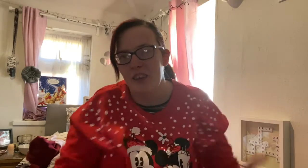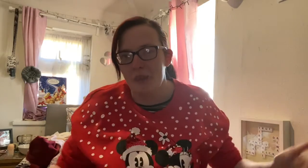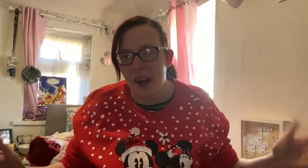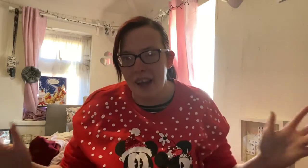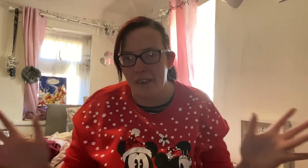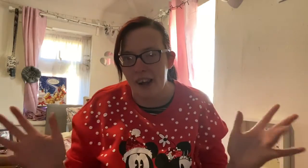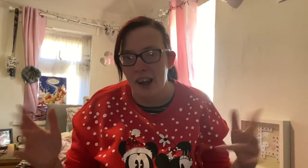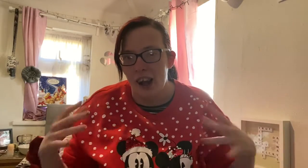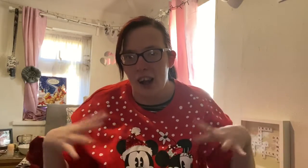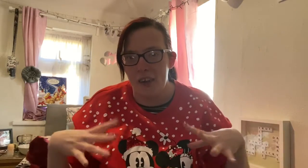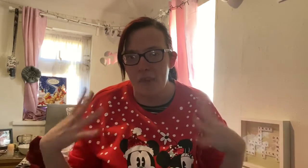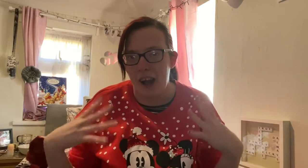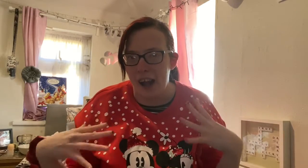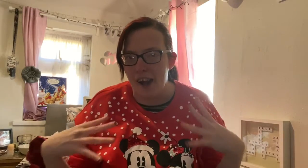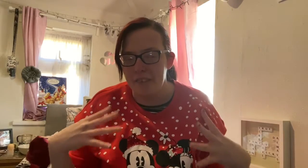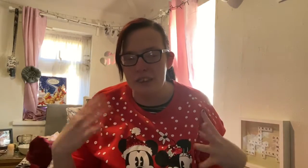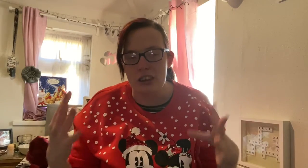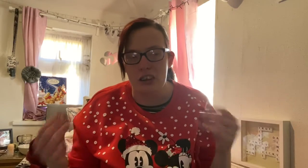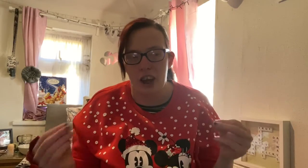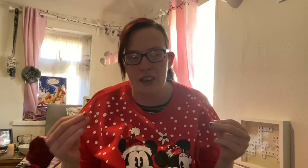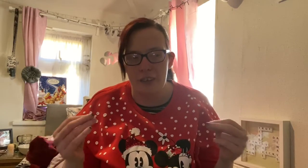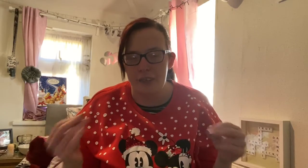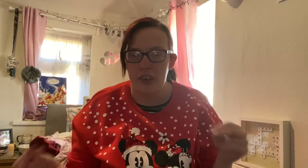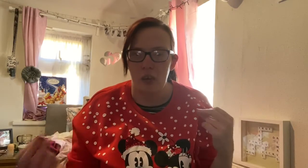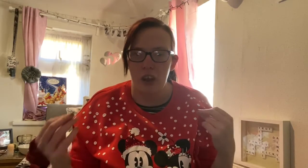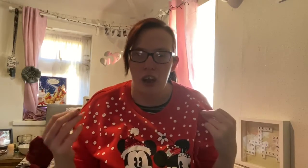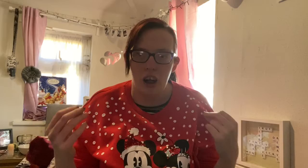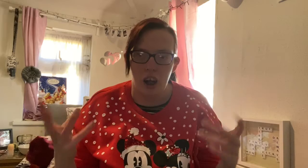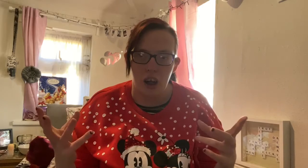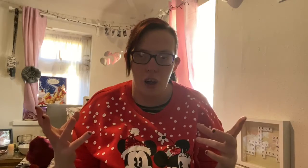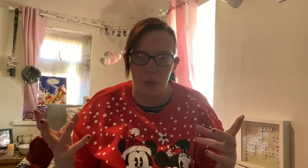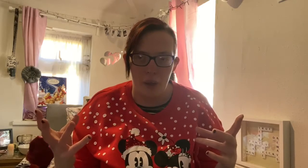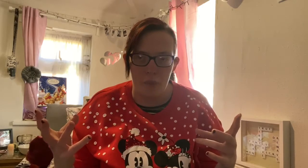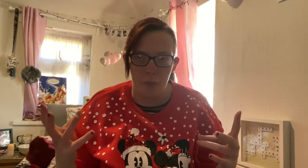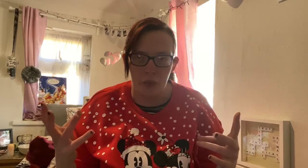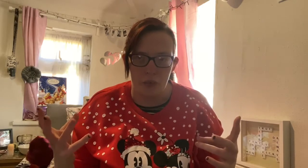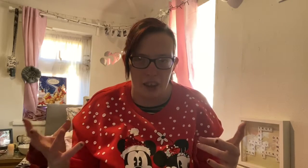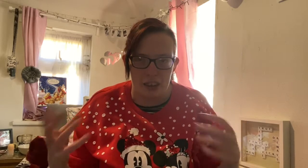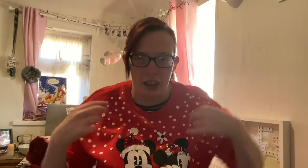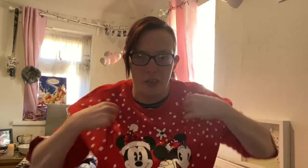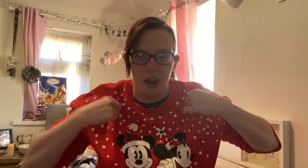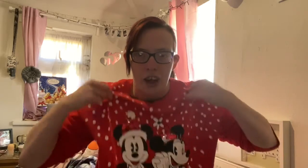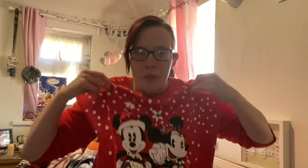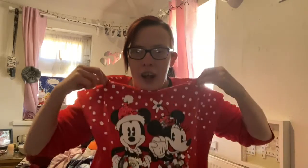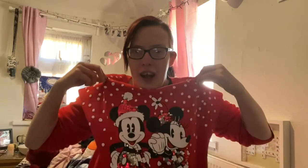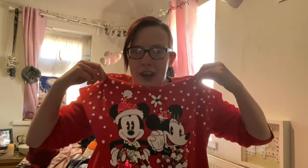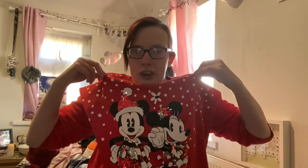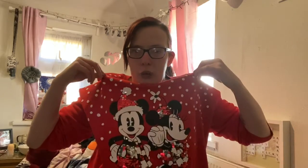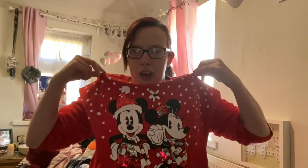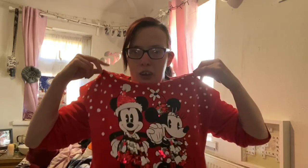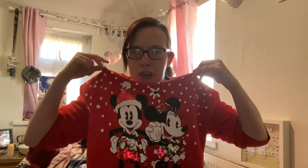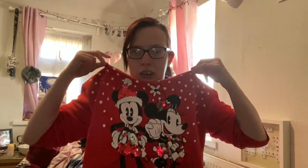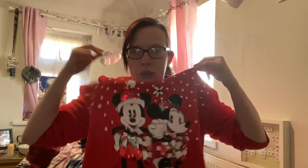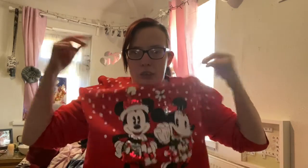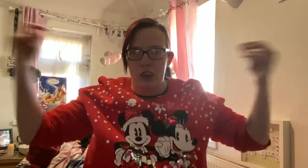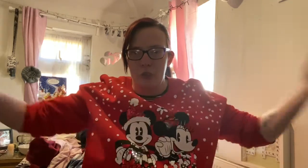But anyway, I am starting to feel a bit more festive, hence why I got my Christmas jumper